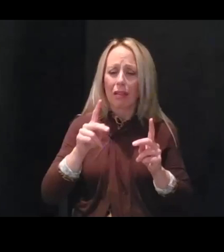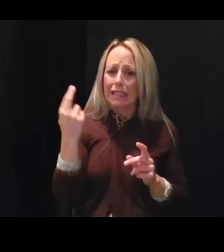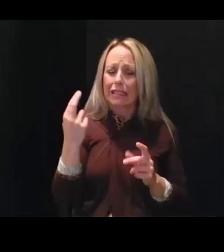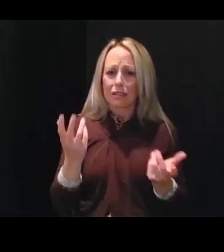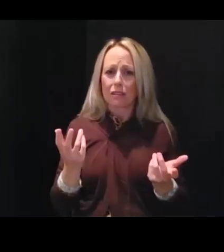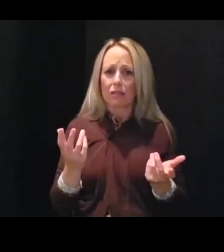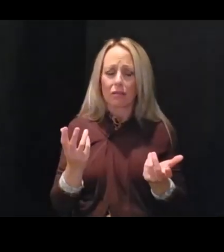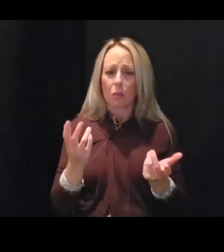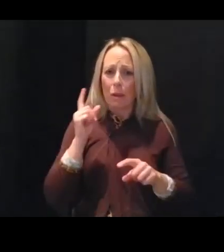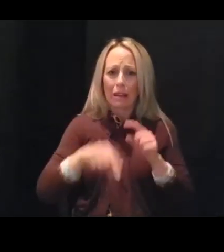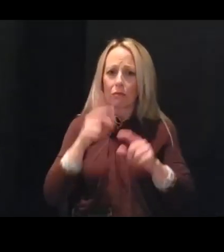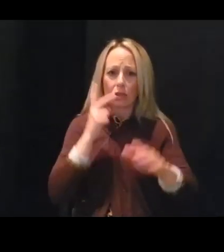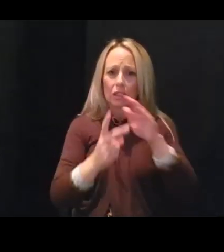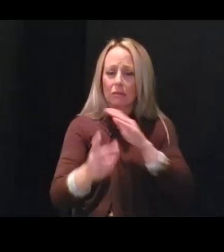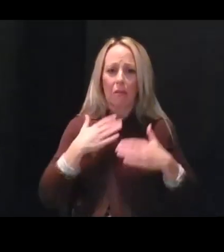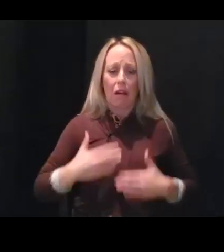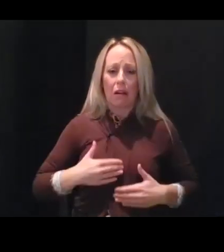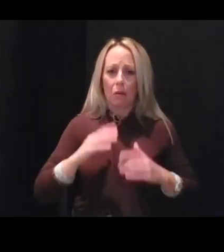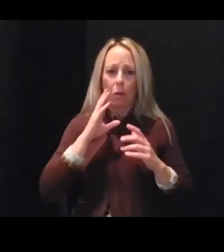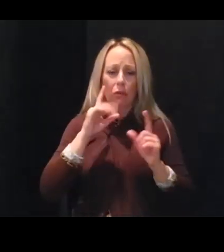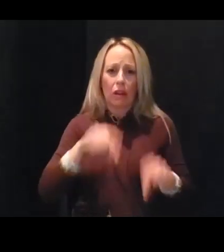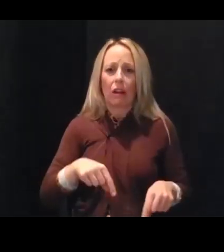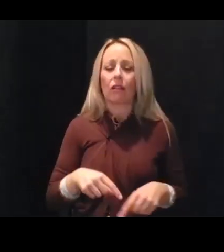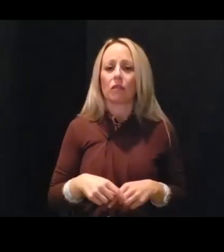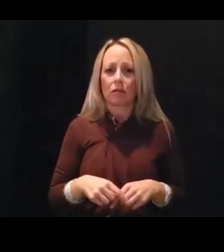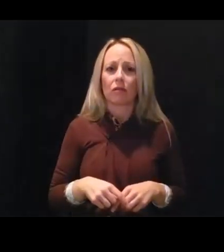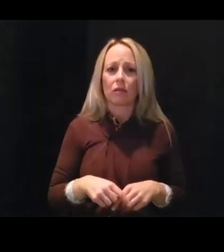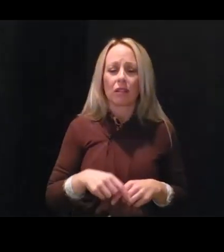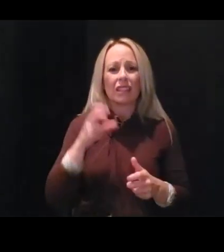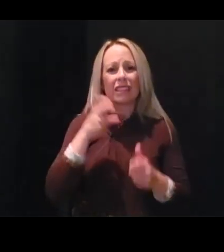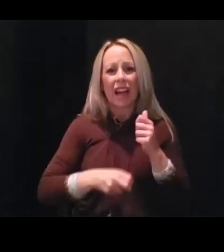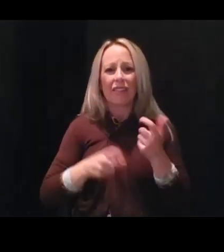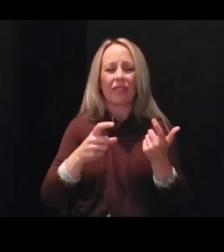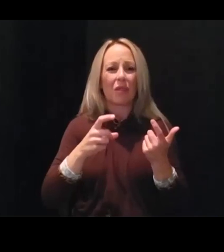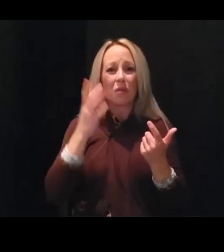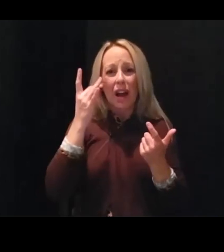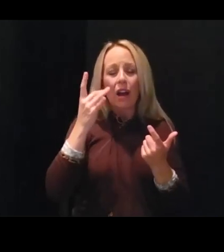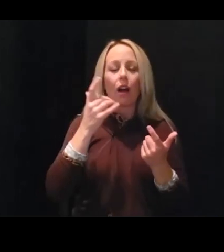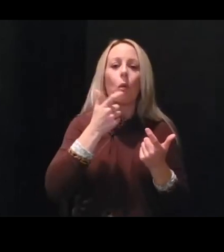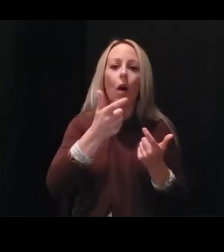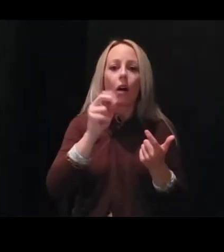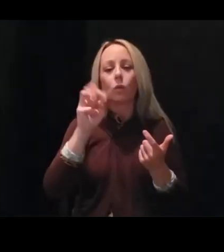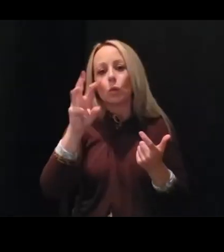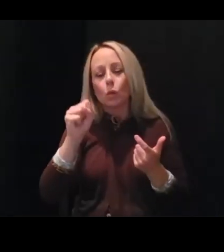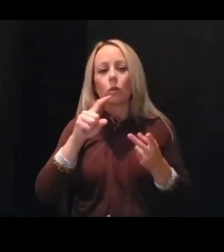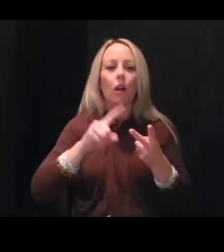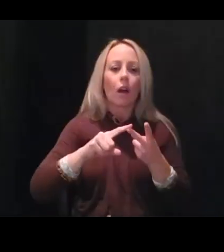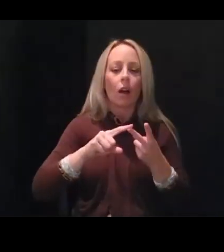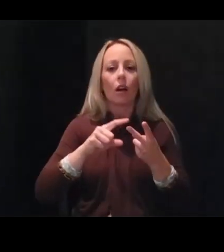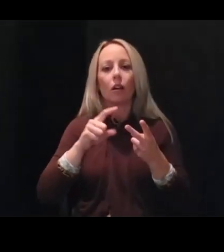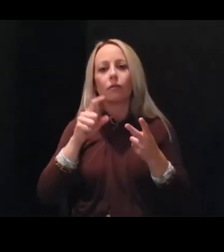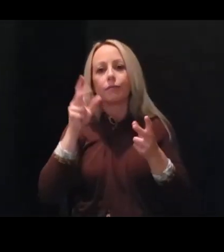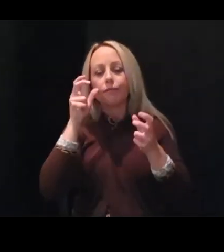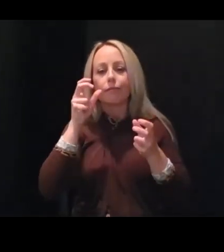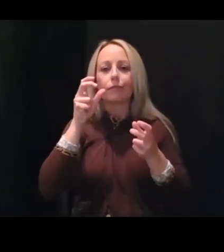story of a healthy young adult succumbing to this virus. In our own community, we have experienced deaths of individuals from their early